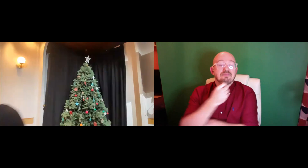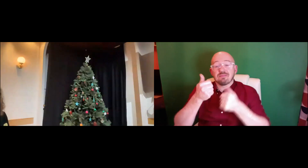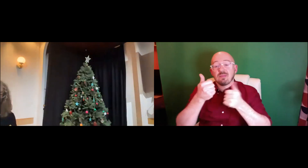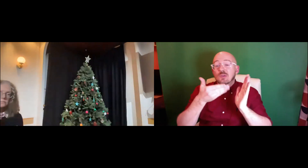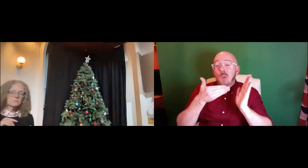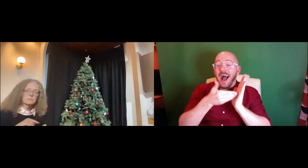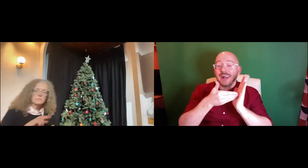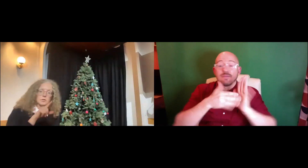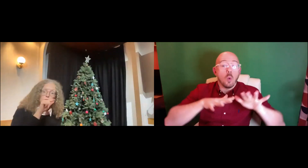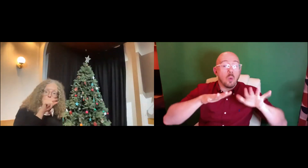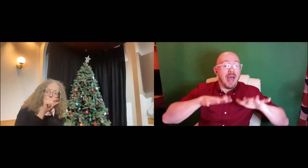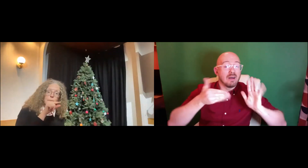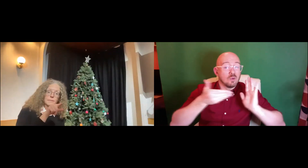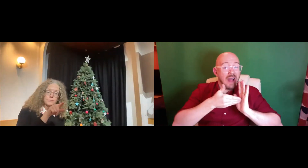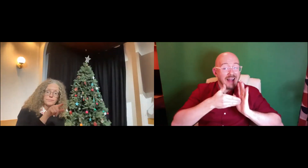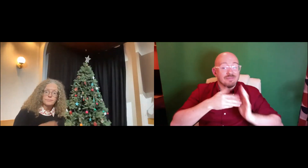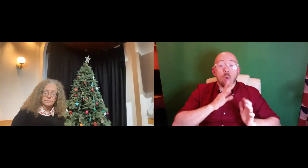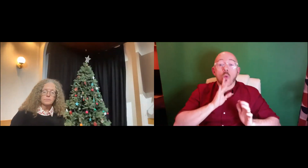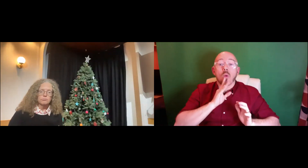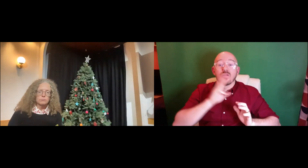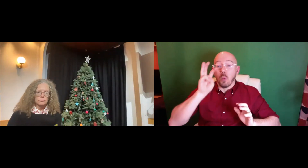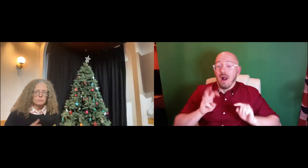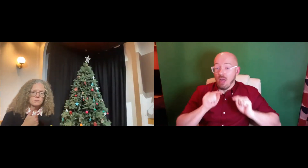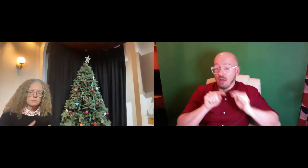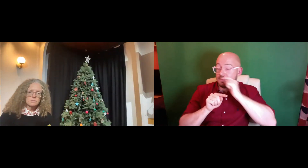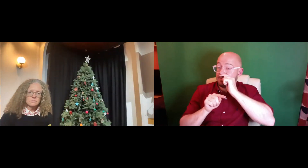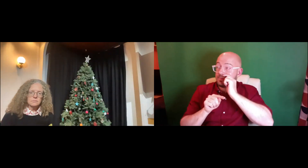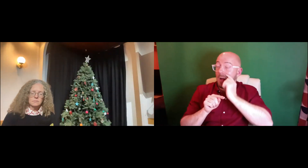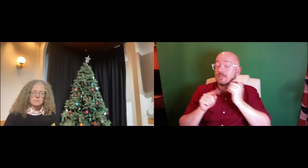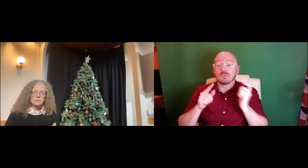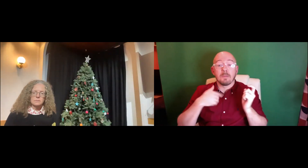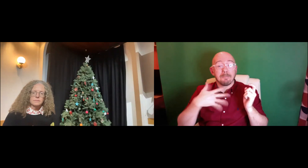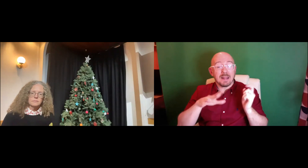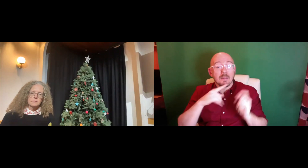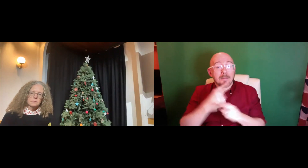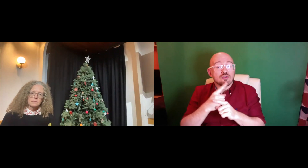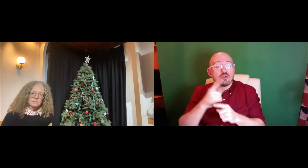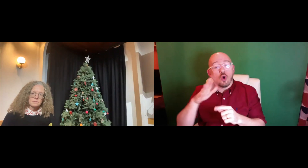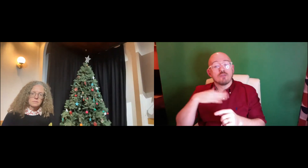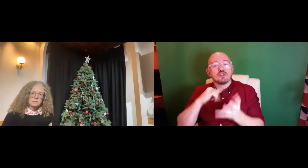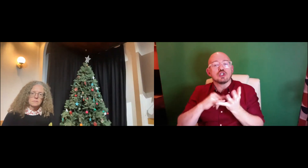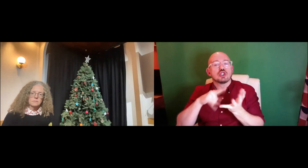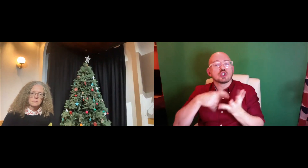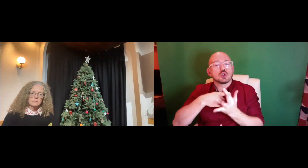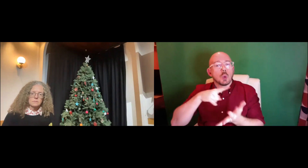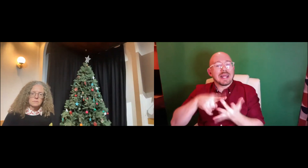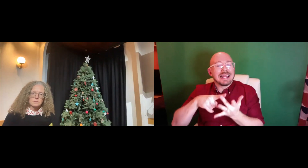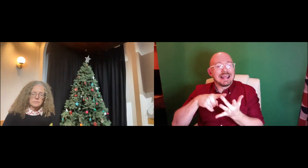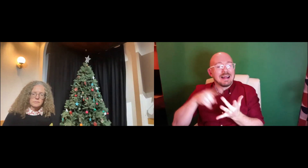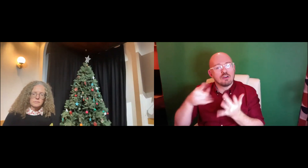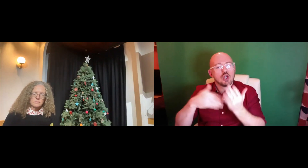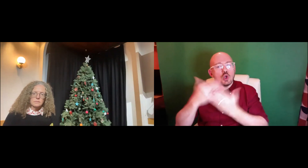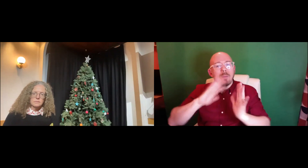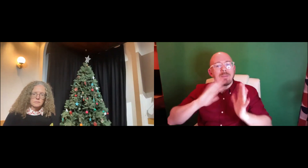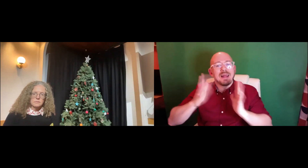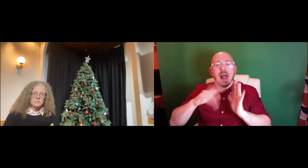Rob, do you want to add? Yeah, just to add,